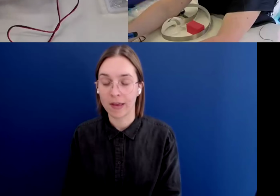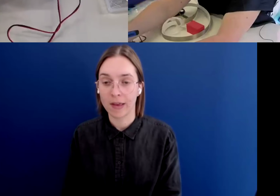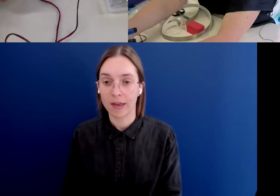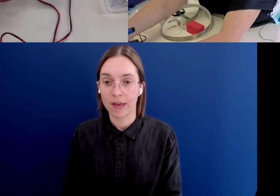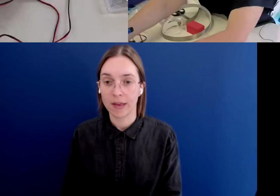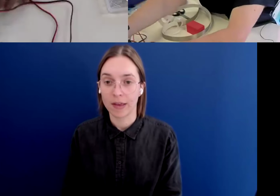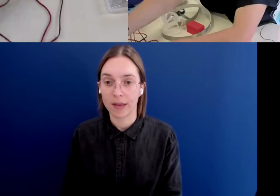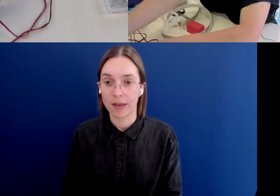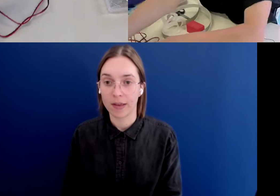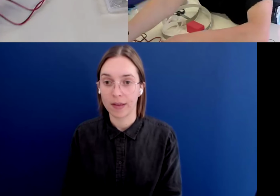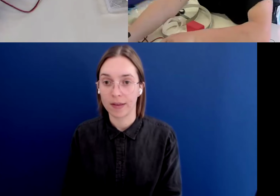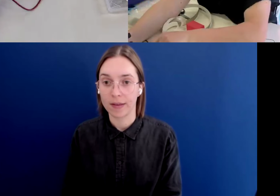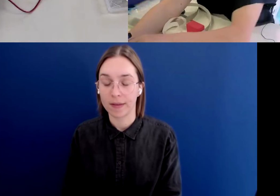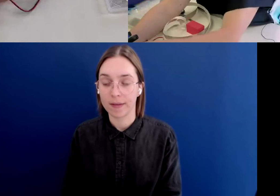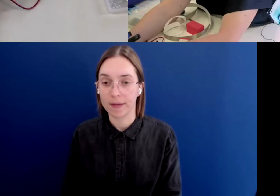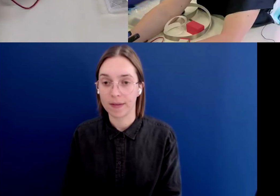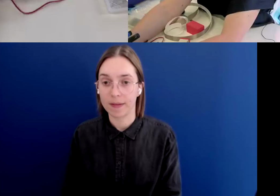all